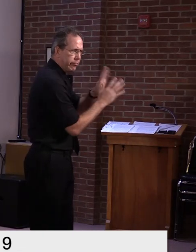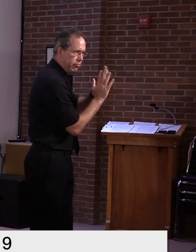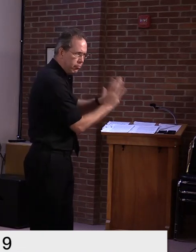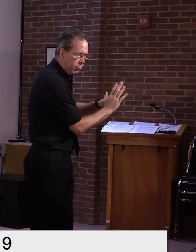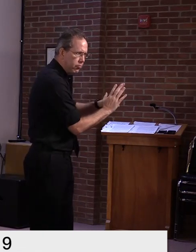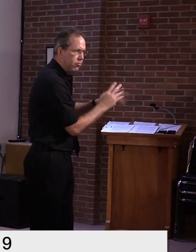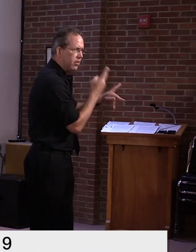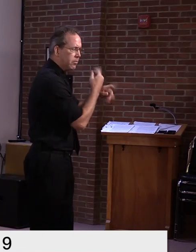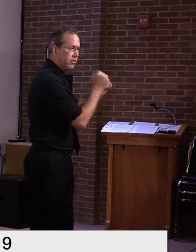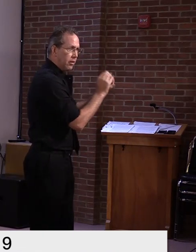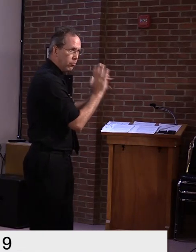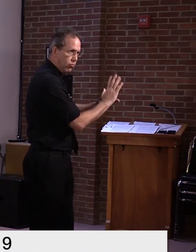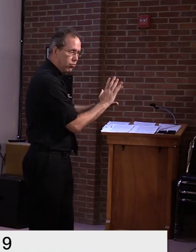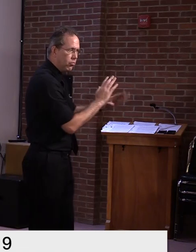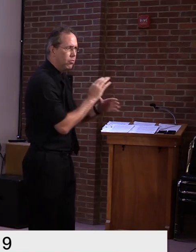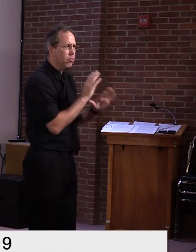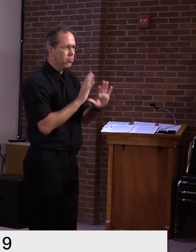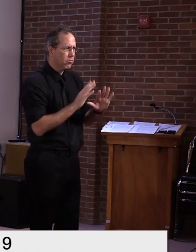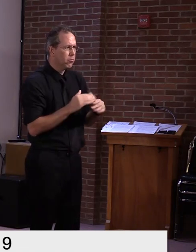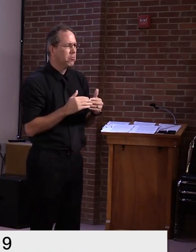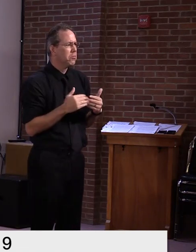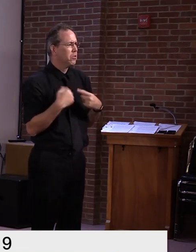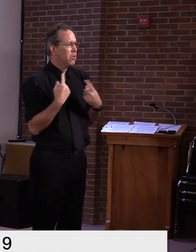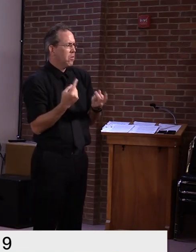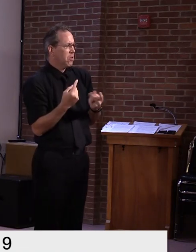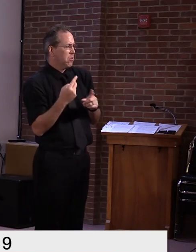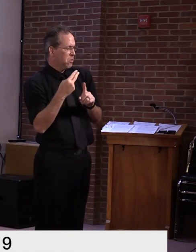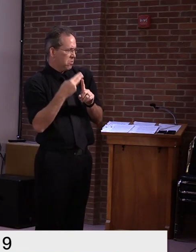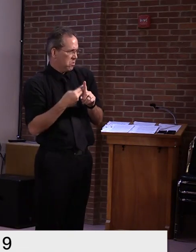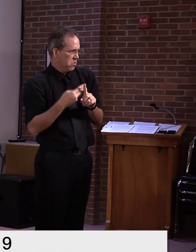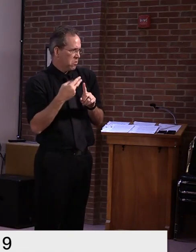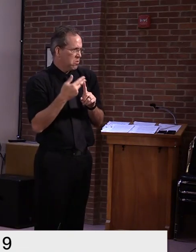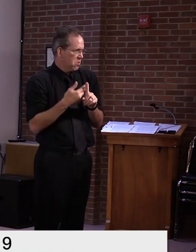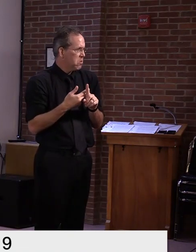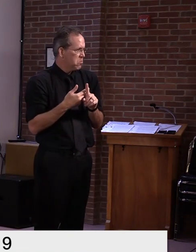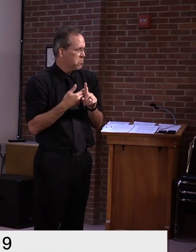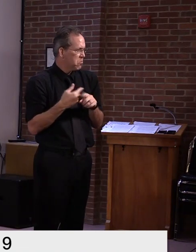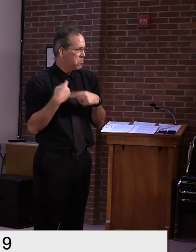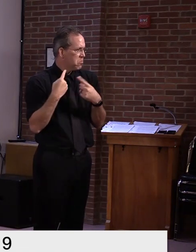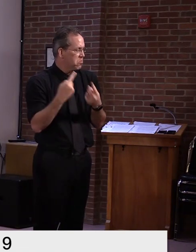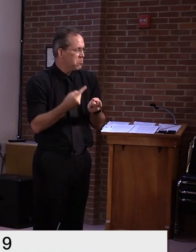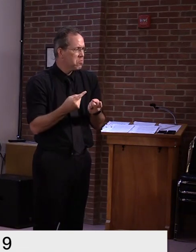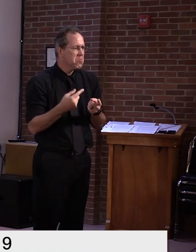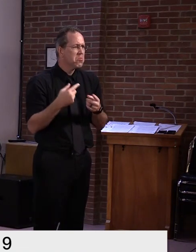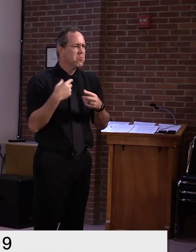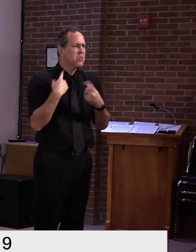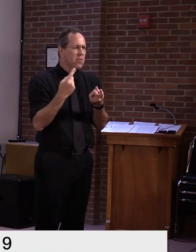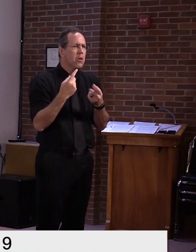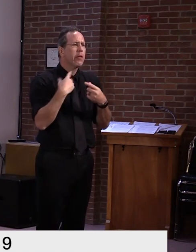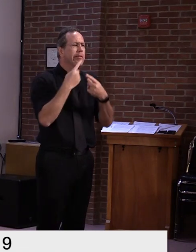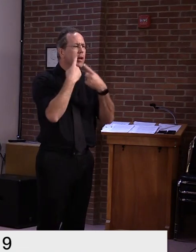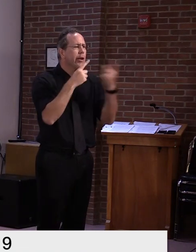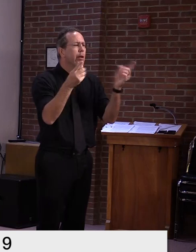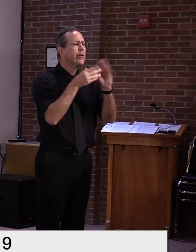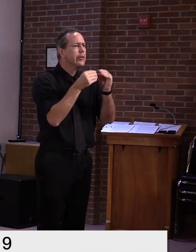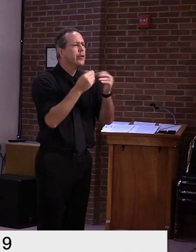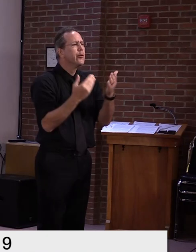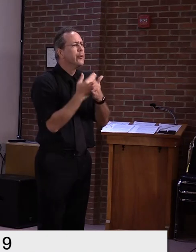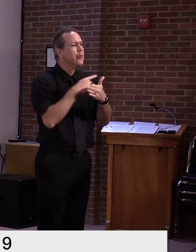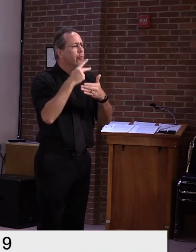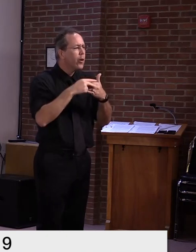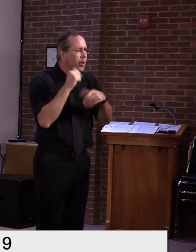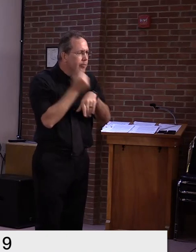or two, maybe it's even 3 months ago, we announced a program to start moving people to permanent